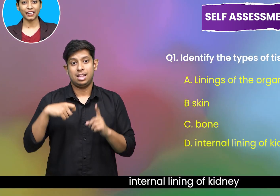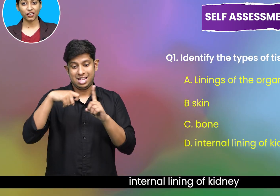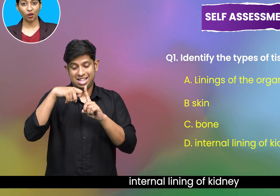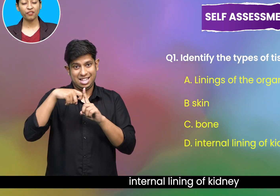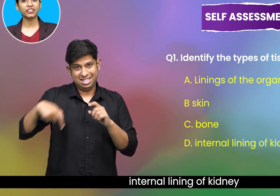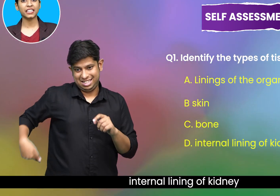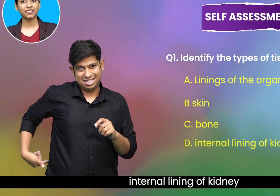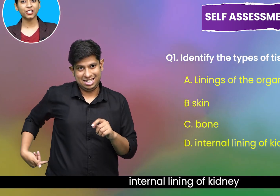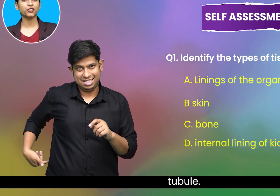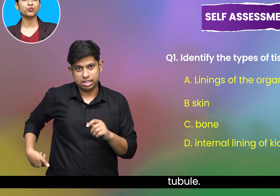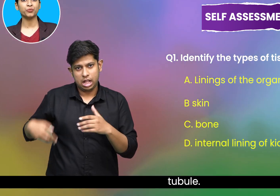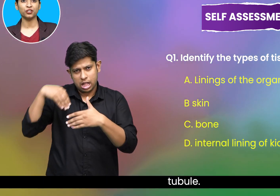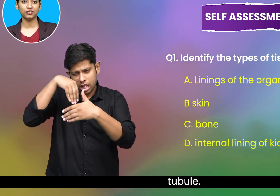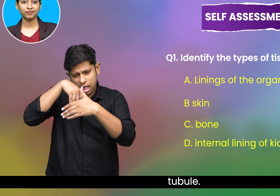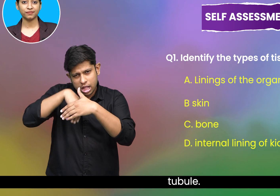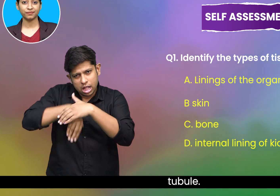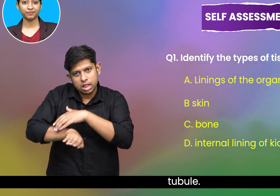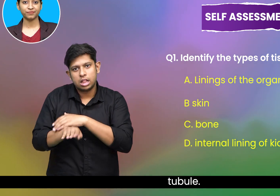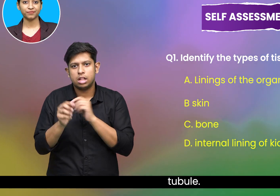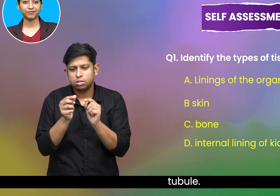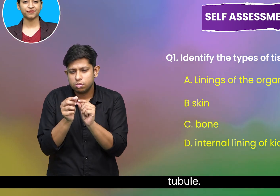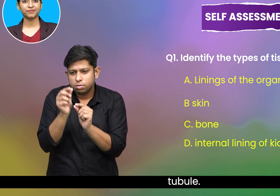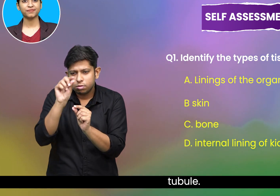internal lining of kidney tubule.